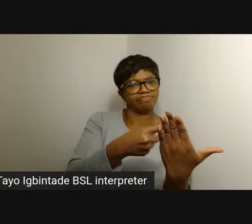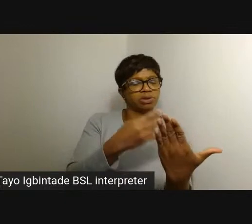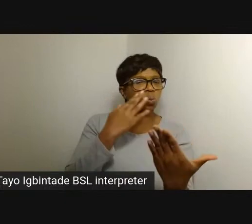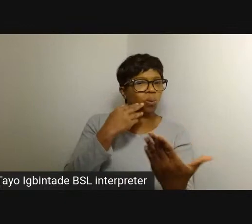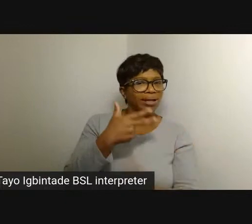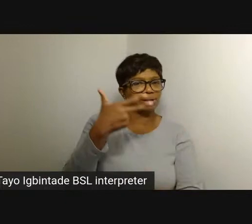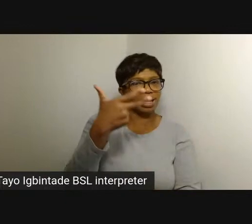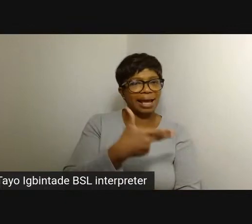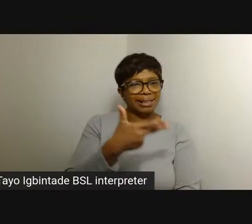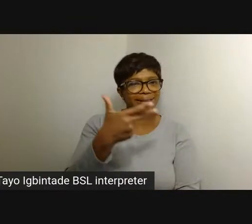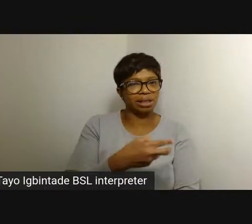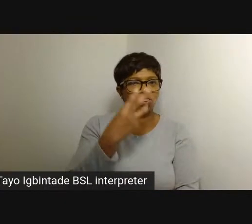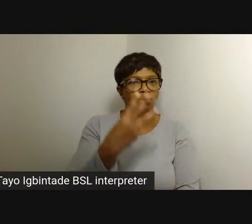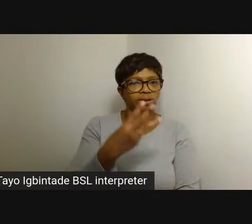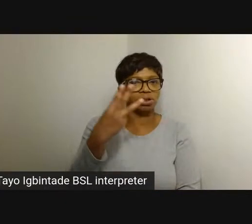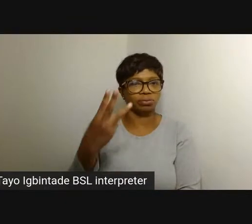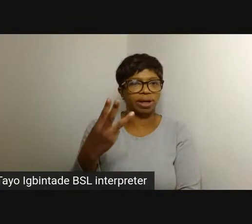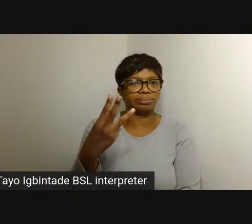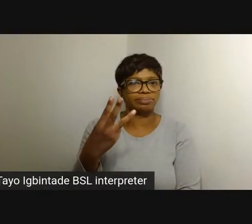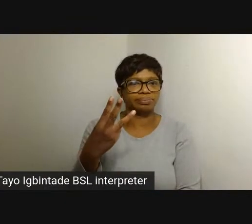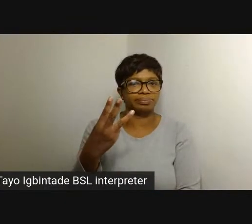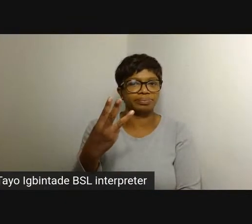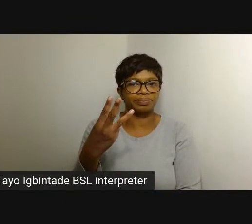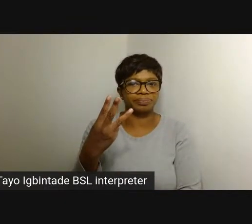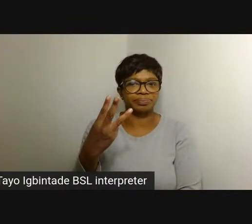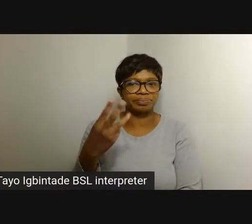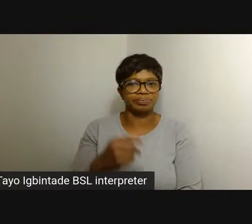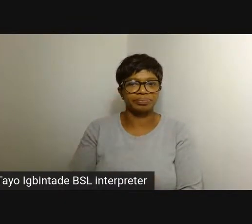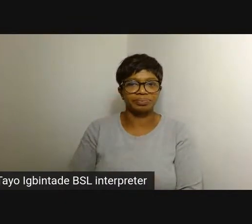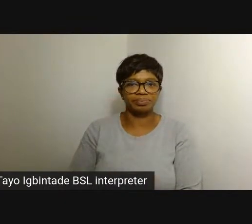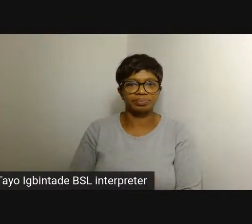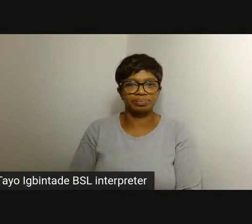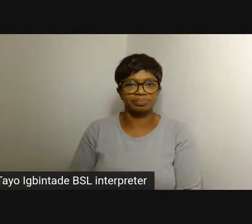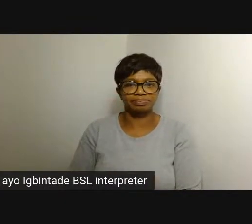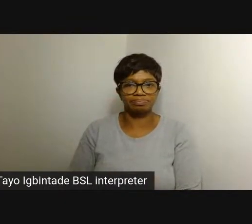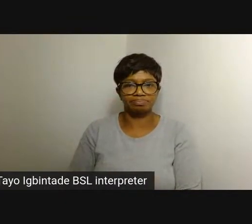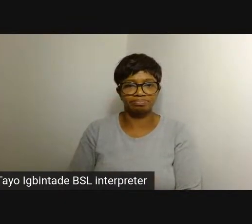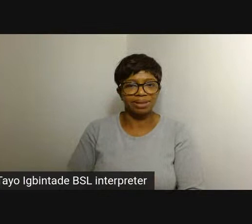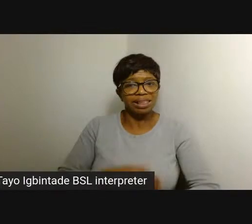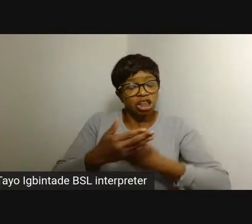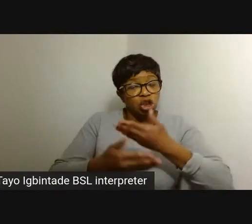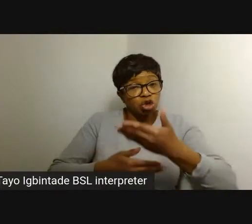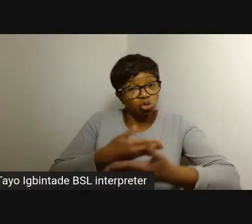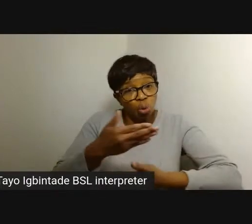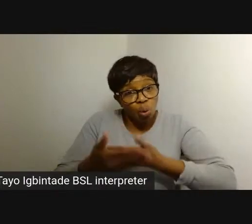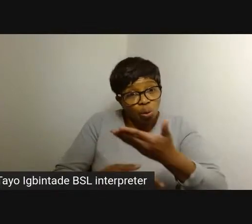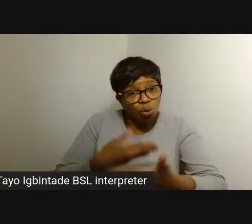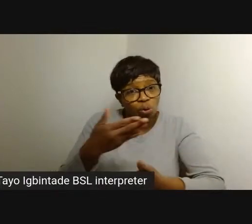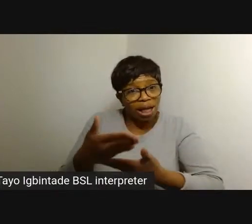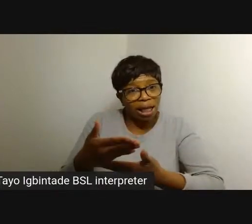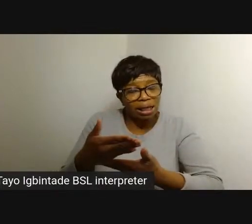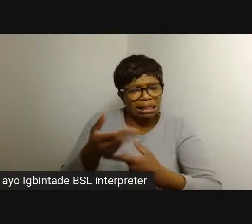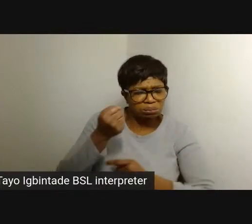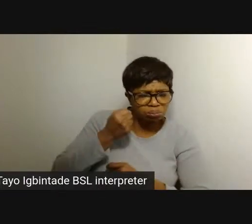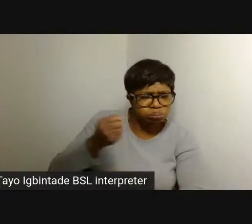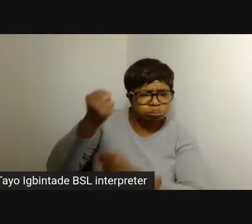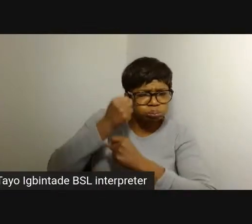in 1833. His story and the fight for